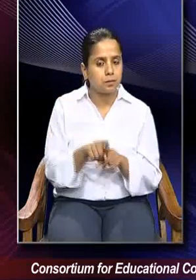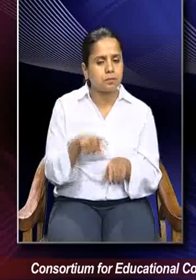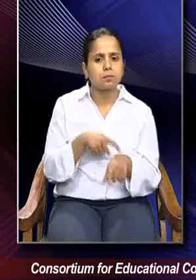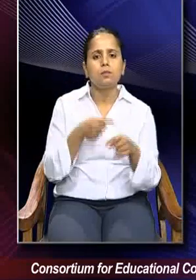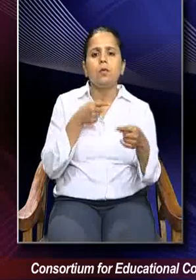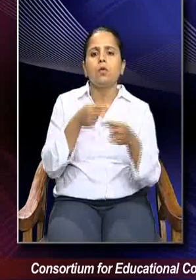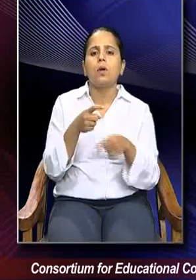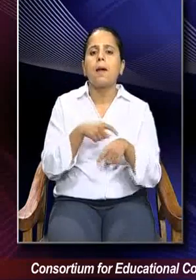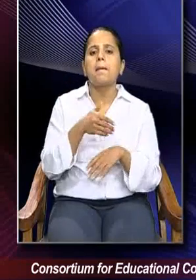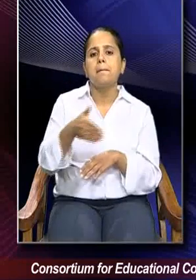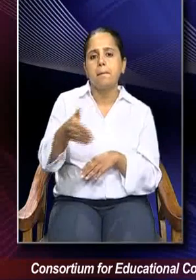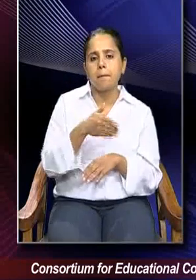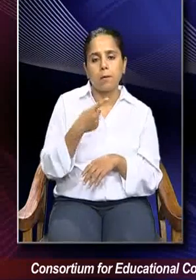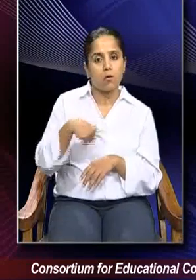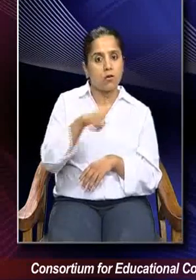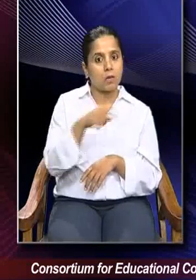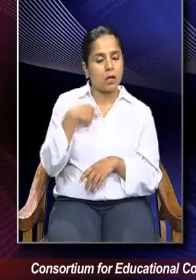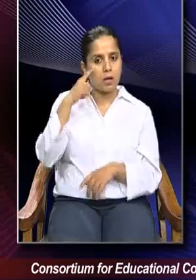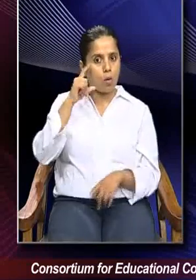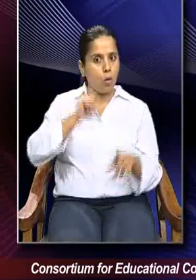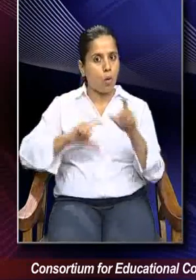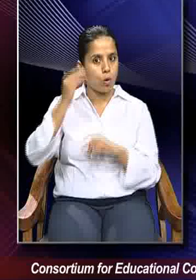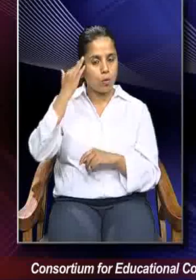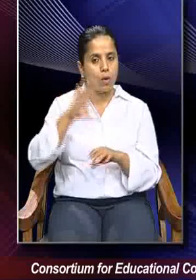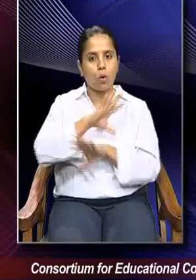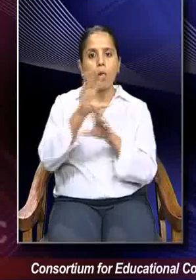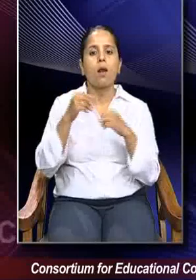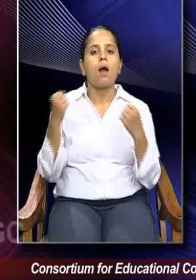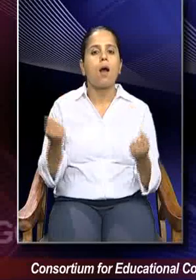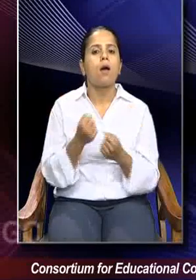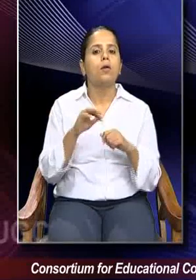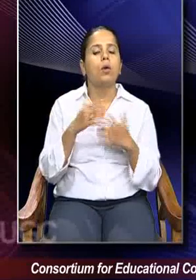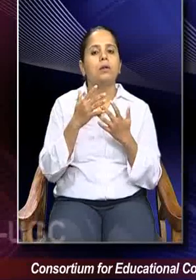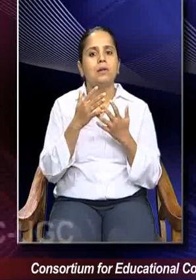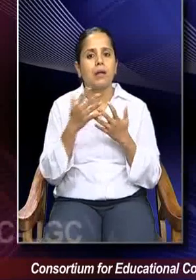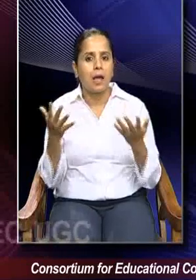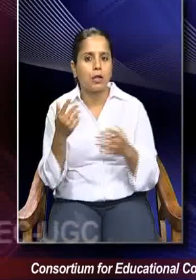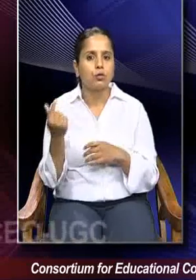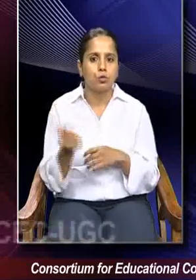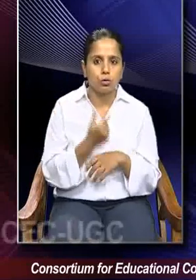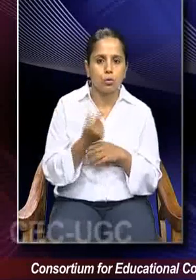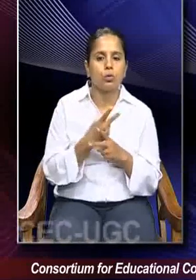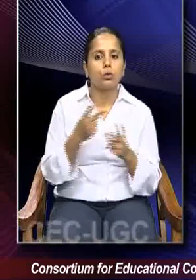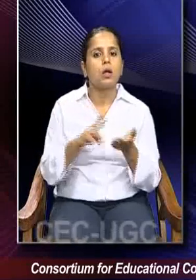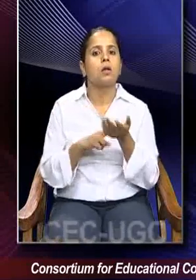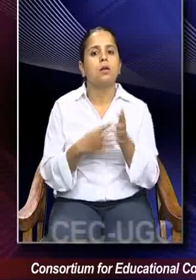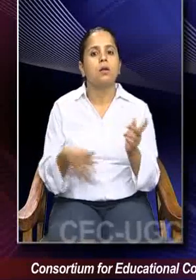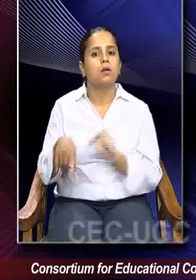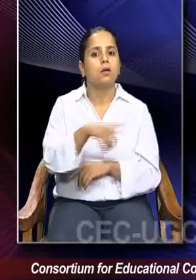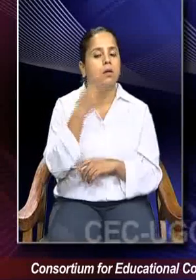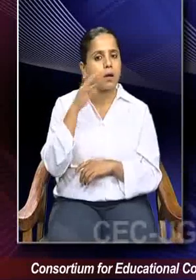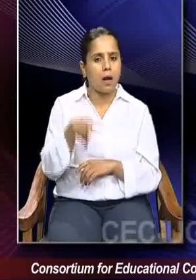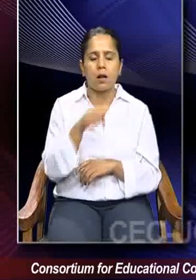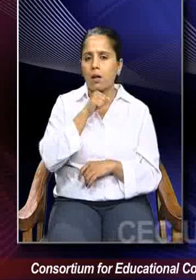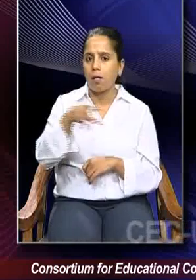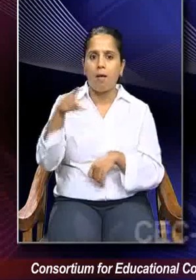of time, so we should be conscious of all the activities of production and consumption. Nature is considered as